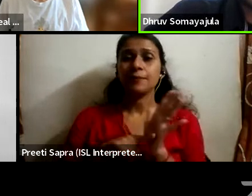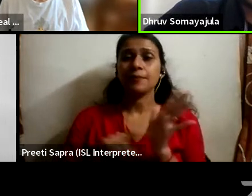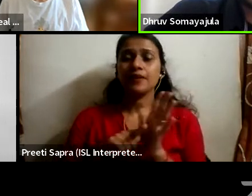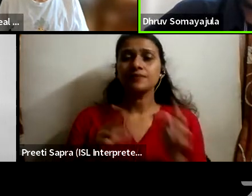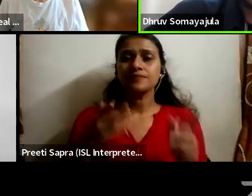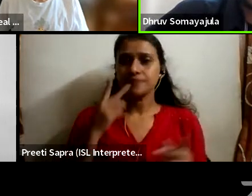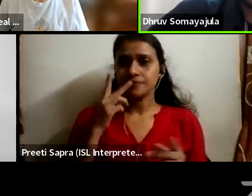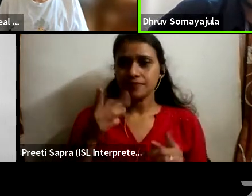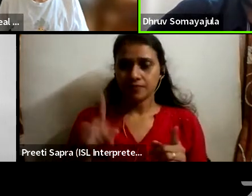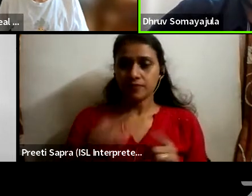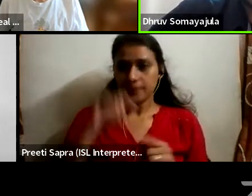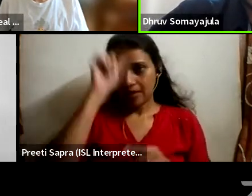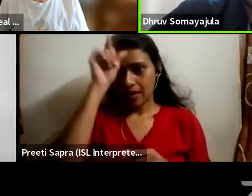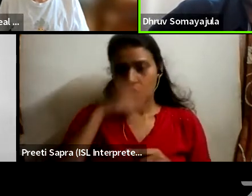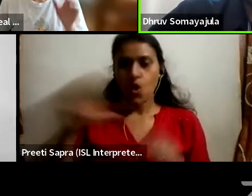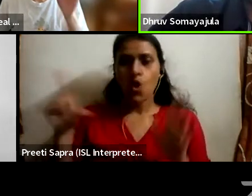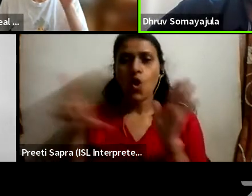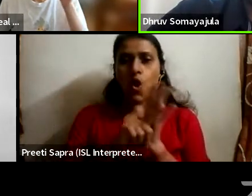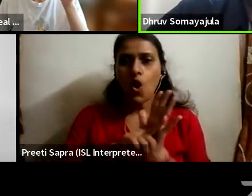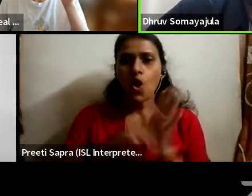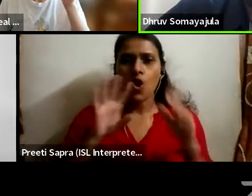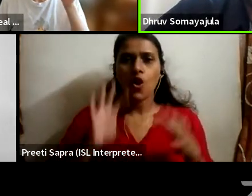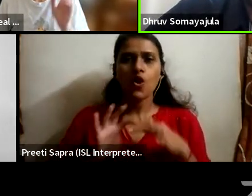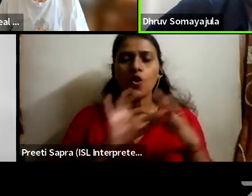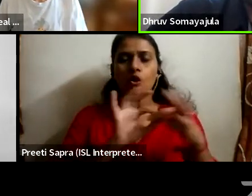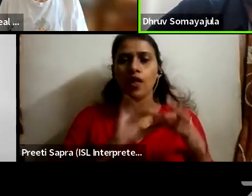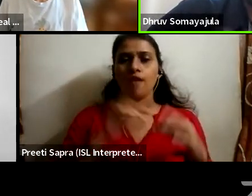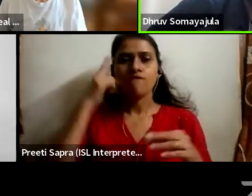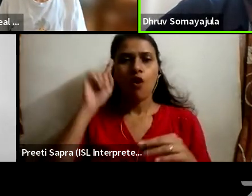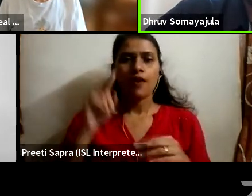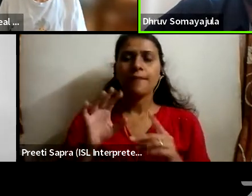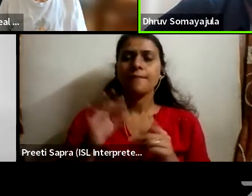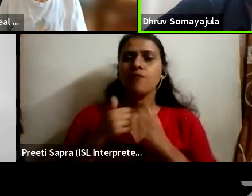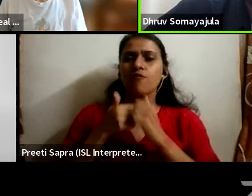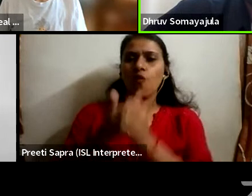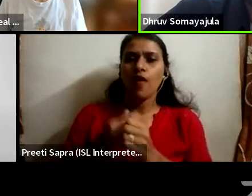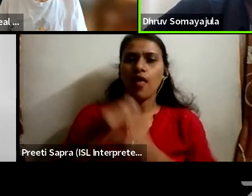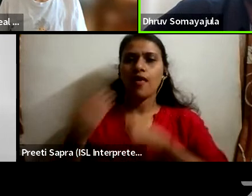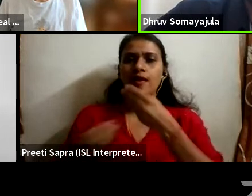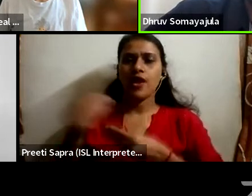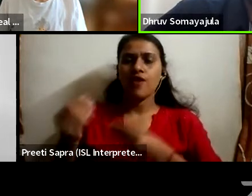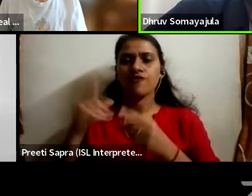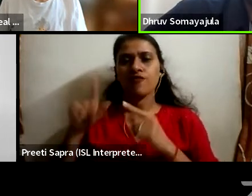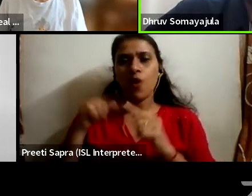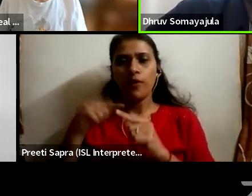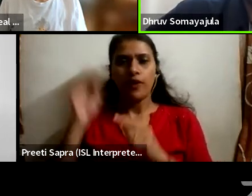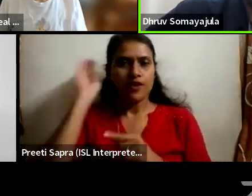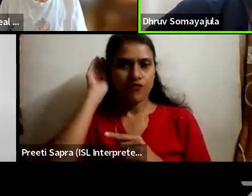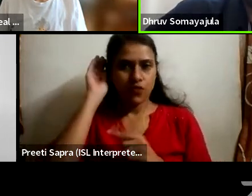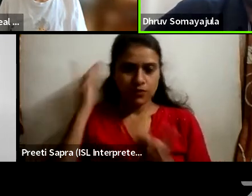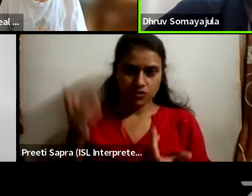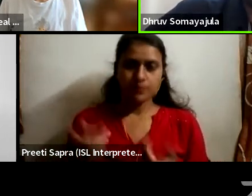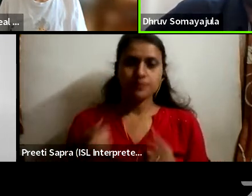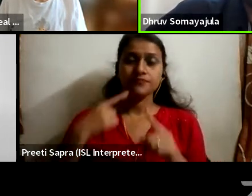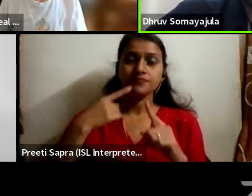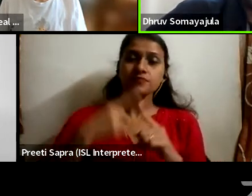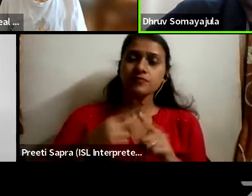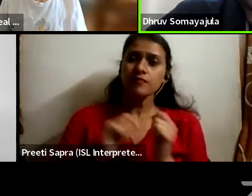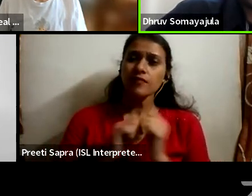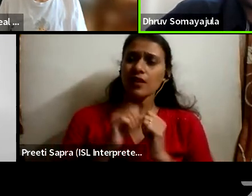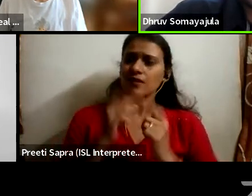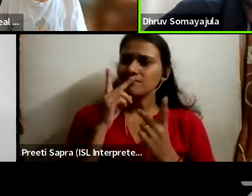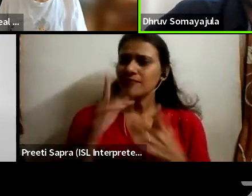current Indian law. The SPDI rules has a particular provision on disclosure of information, but that is by far